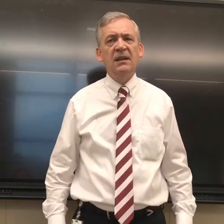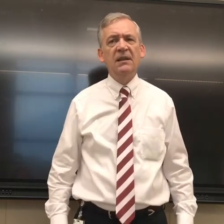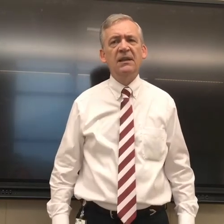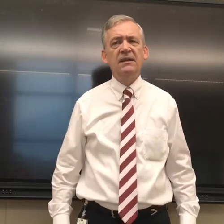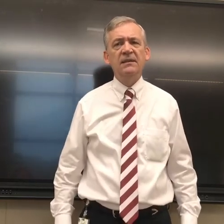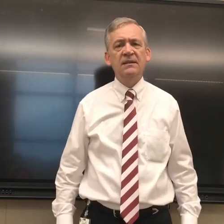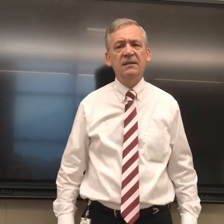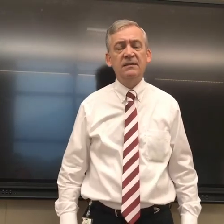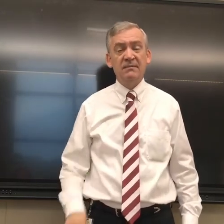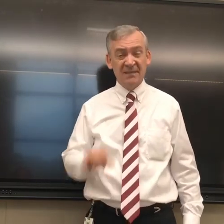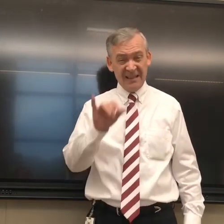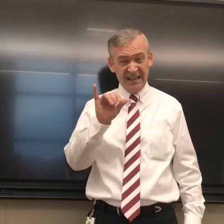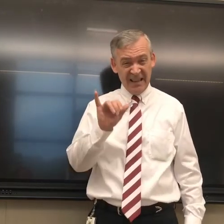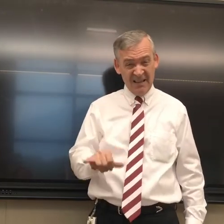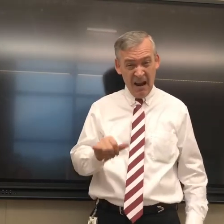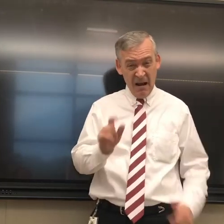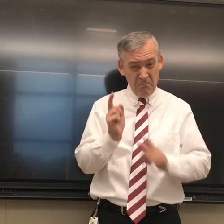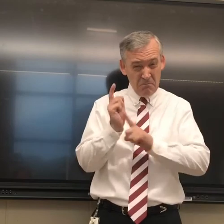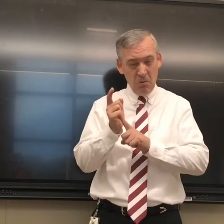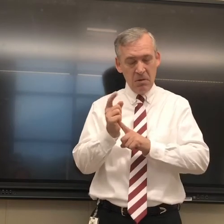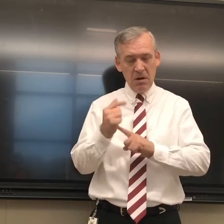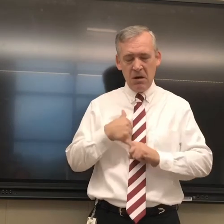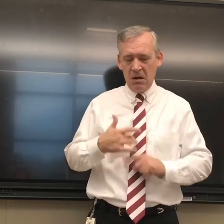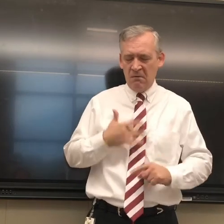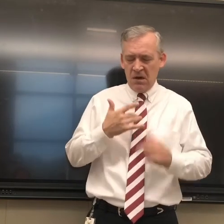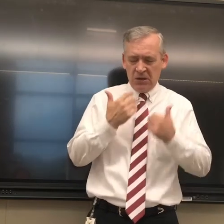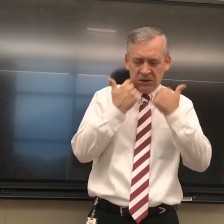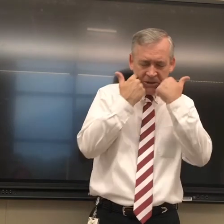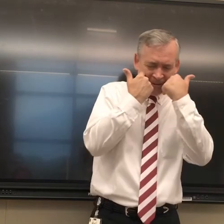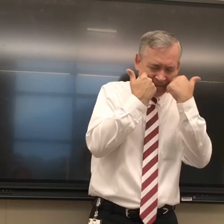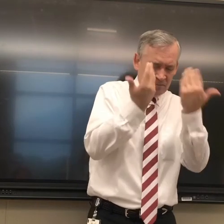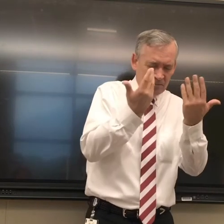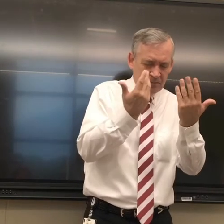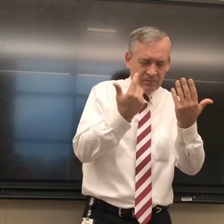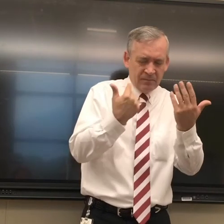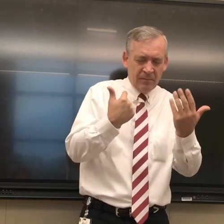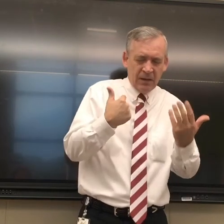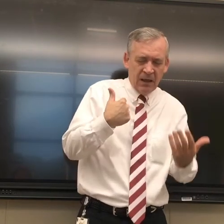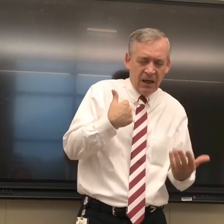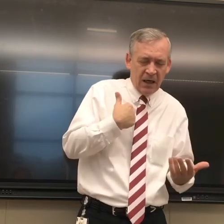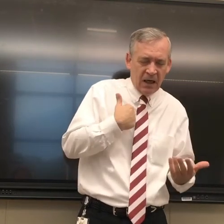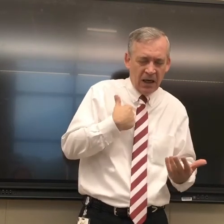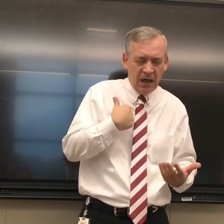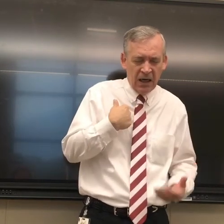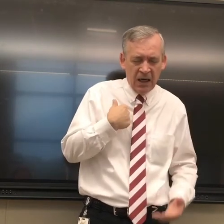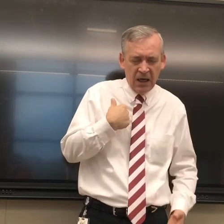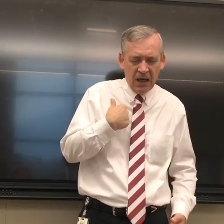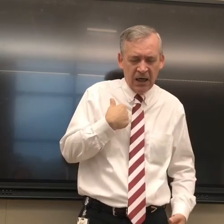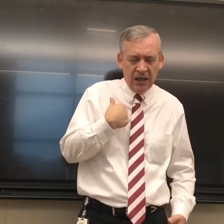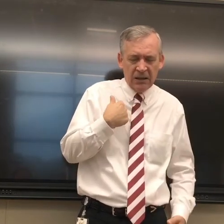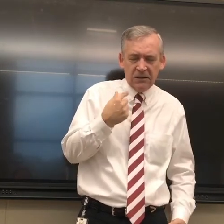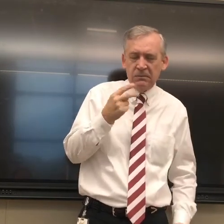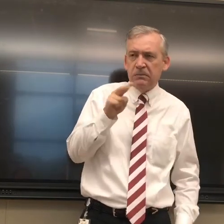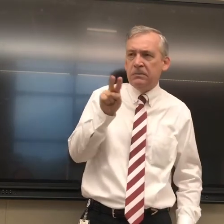In that humiliating moment, I looked beyond myself and into the depths of another person.